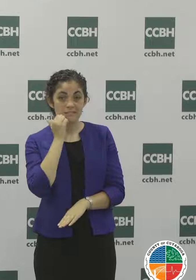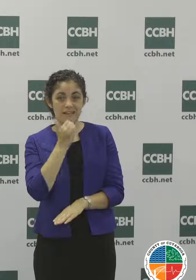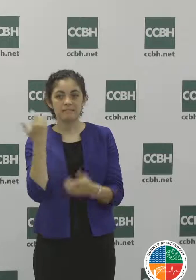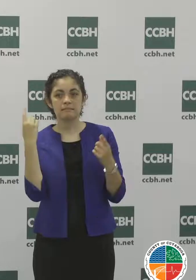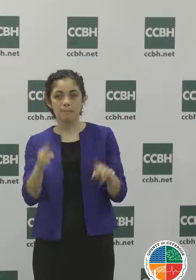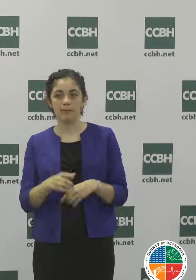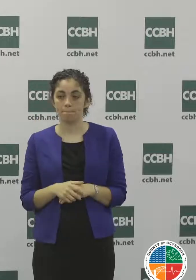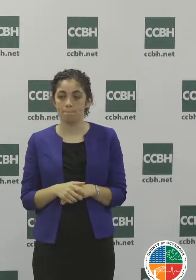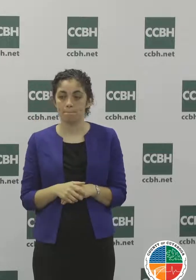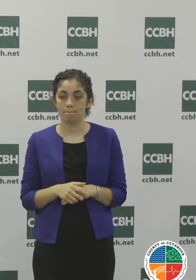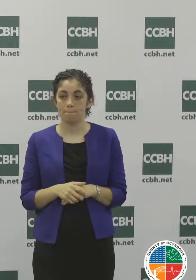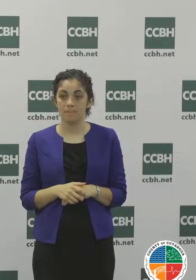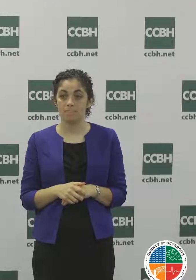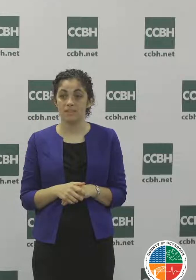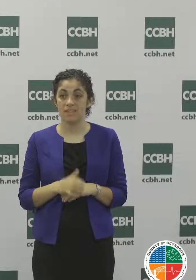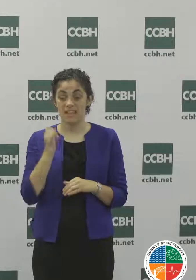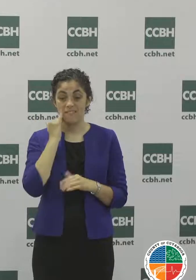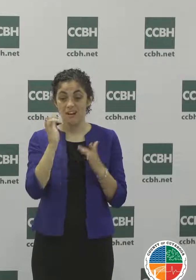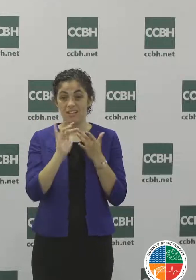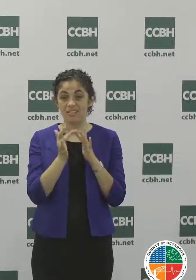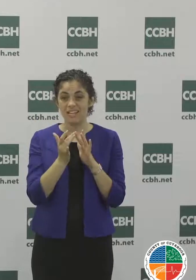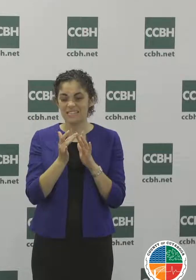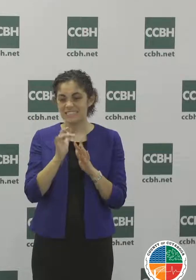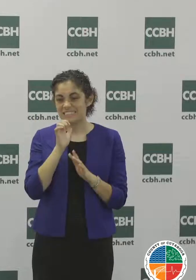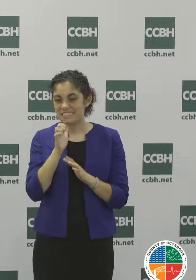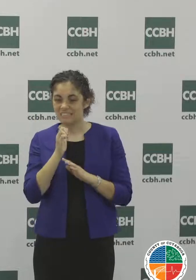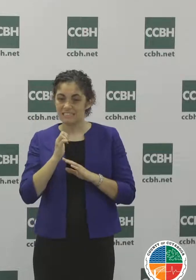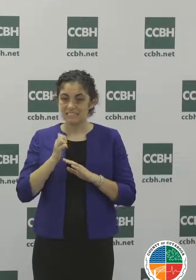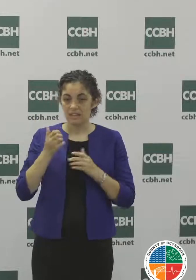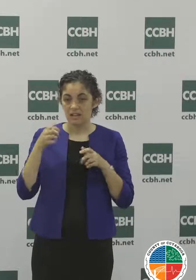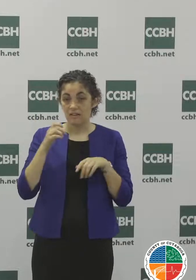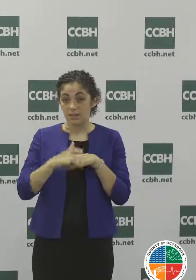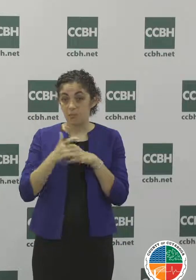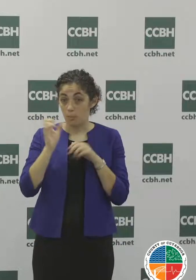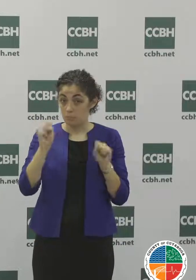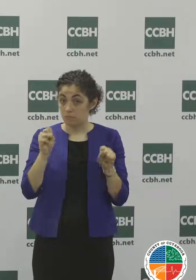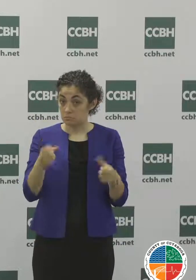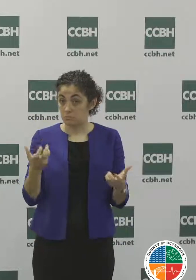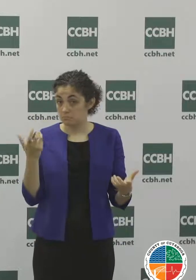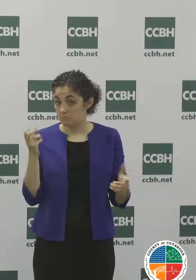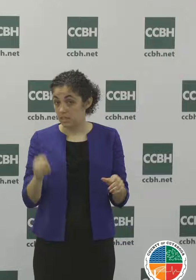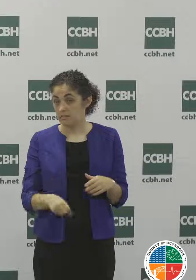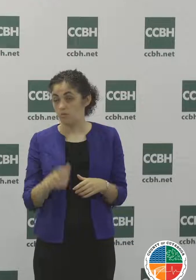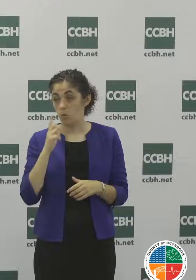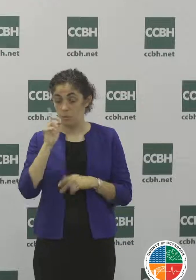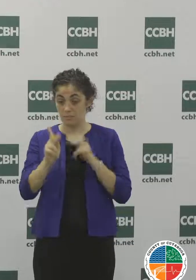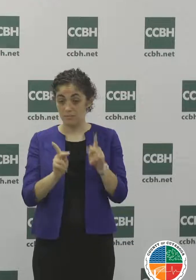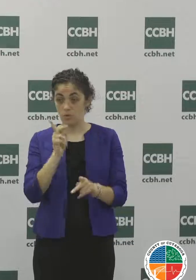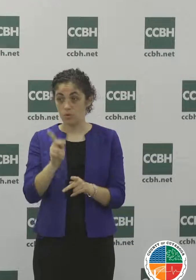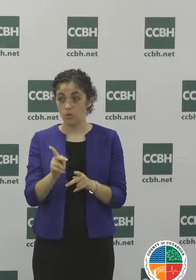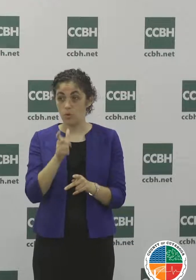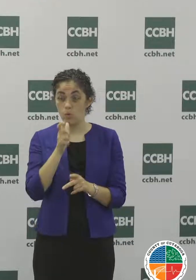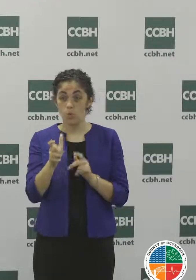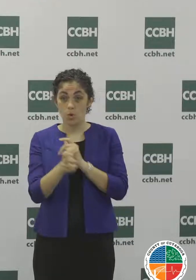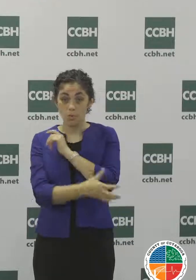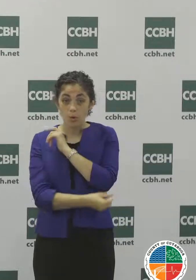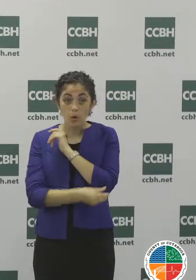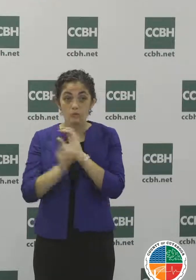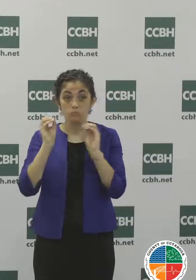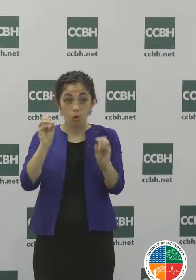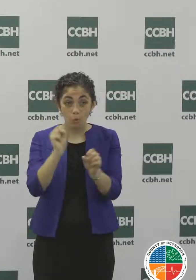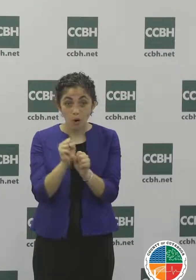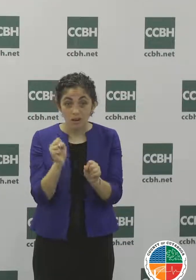on. If online access is a barrier, and it may be, especially for people who are poor and out of